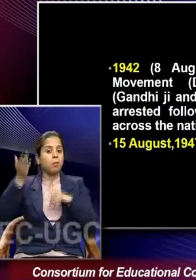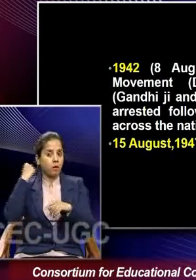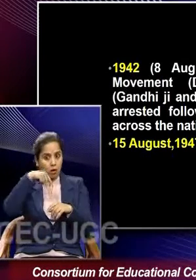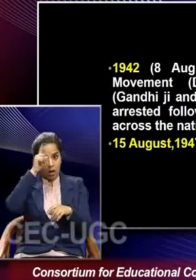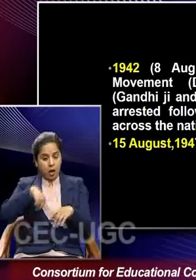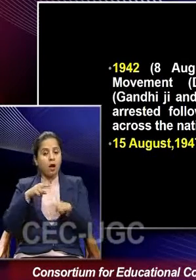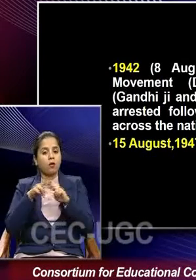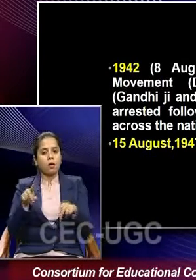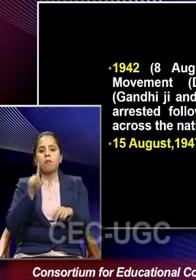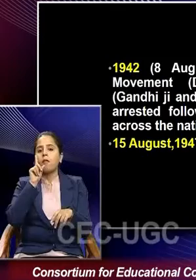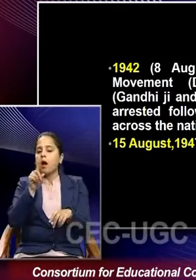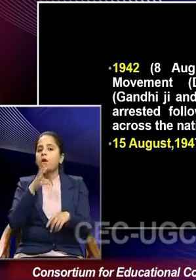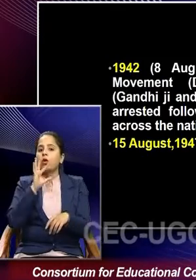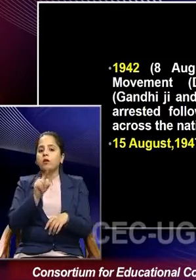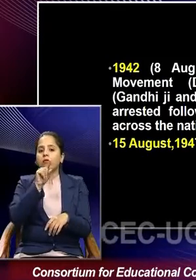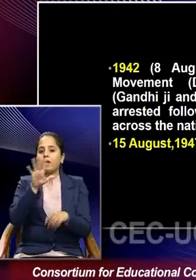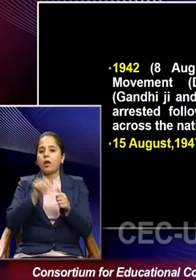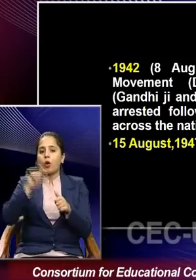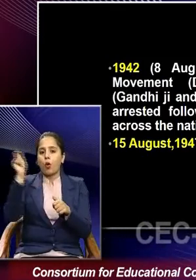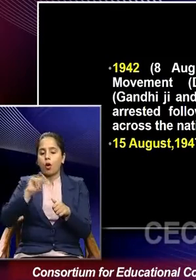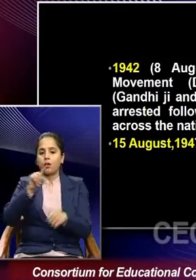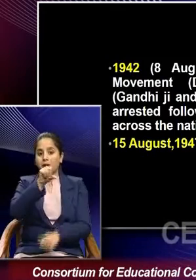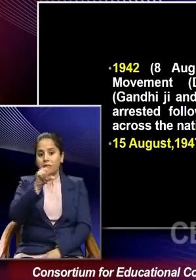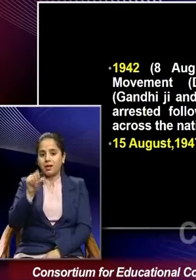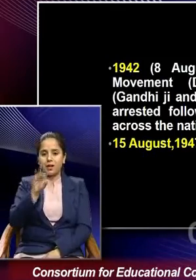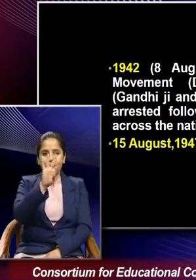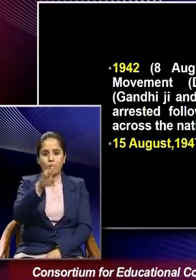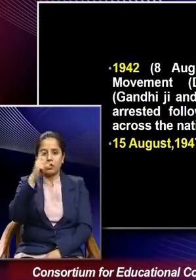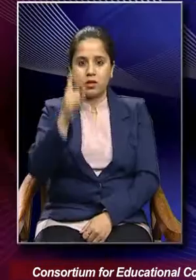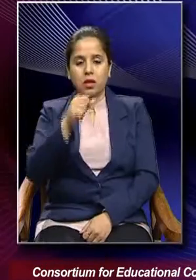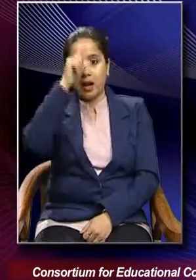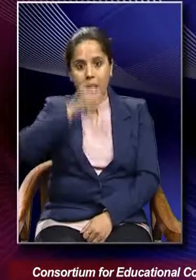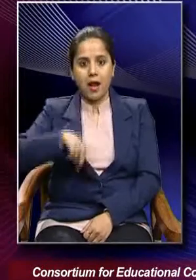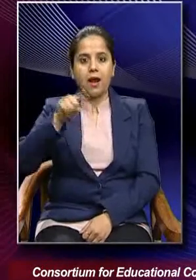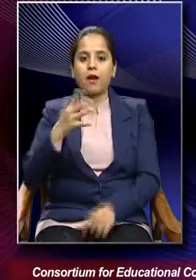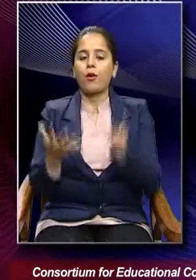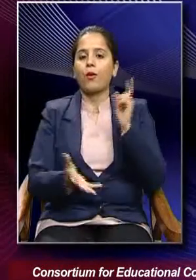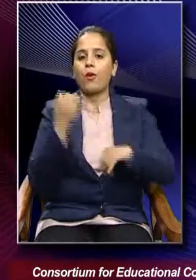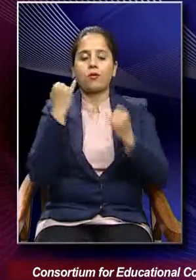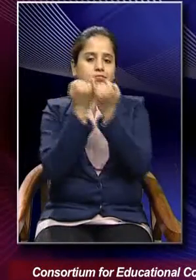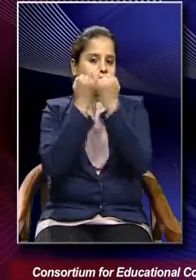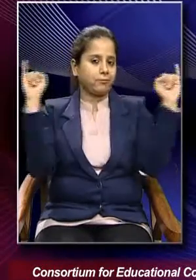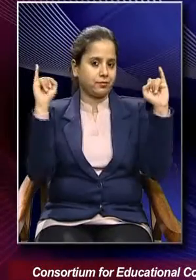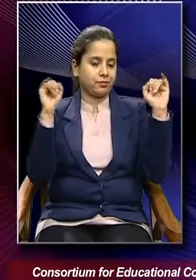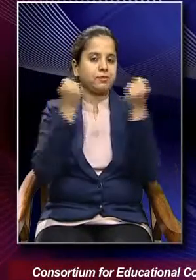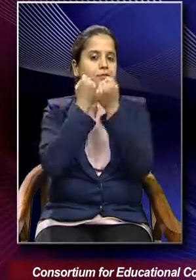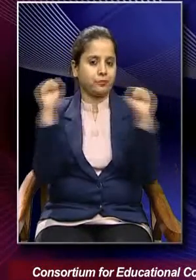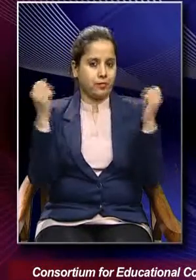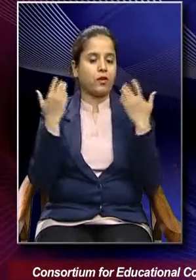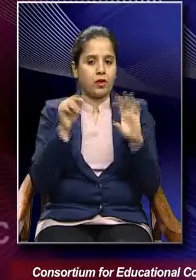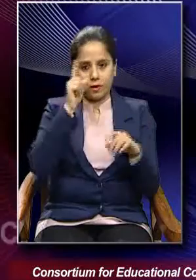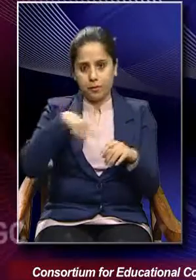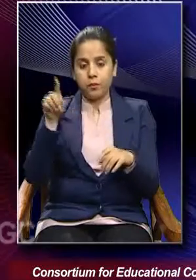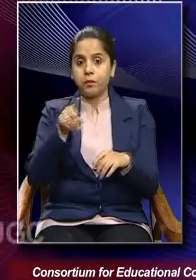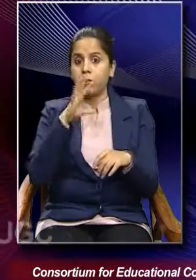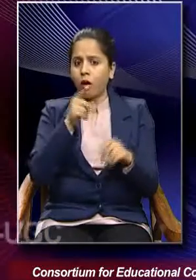And finally, on 15th August 1947, India got freedom. Now,